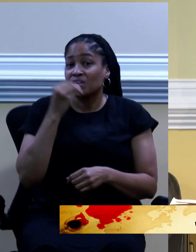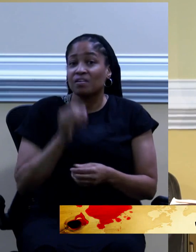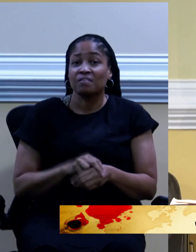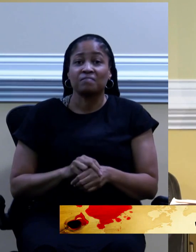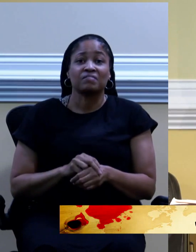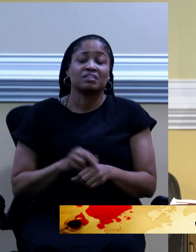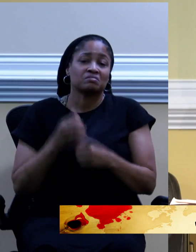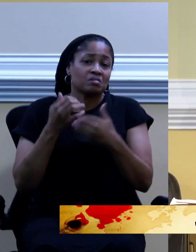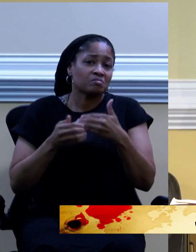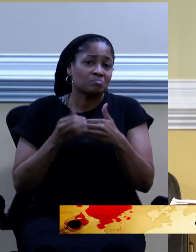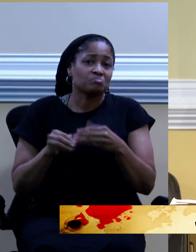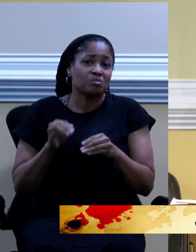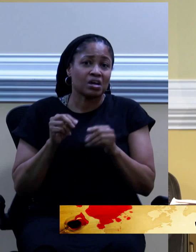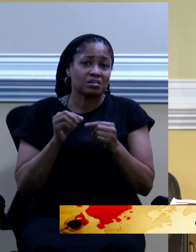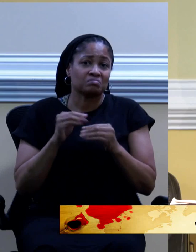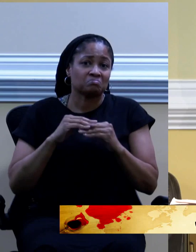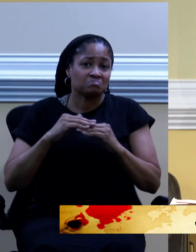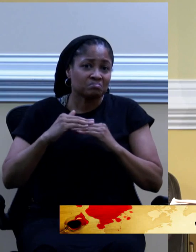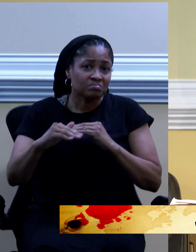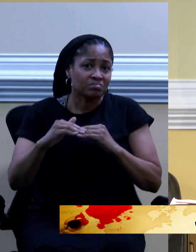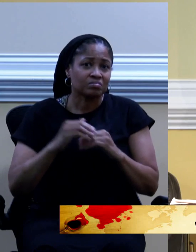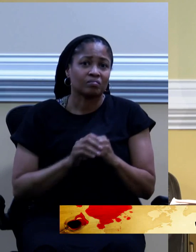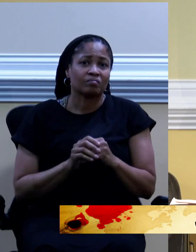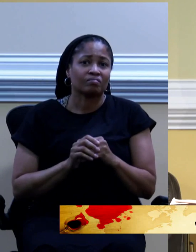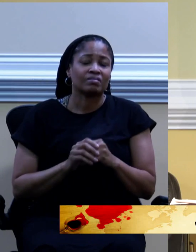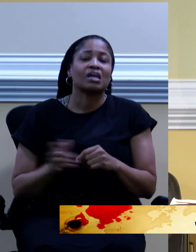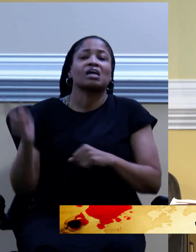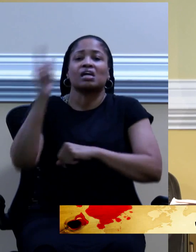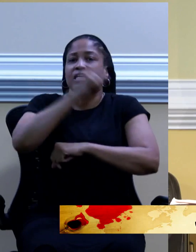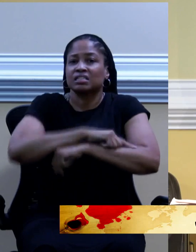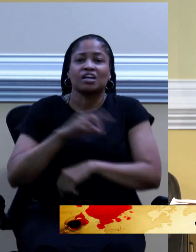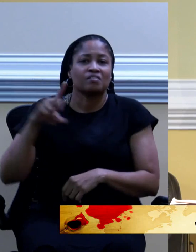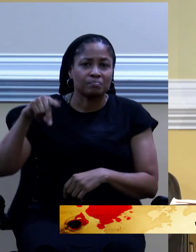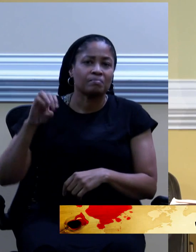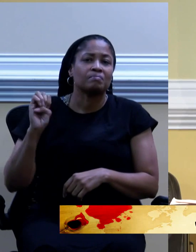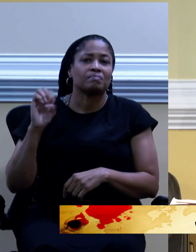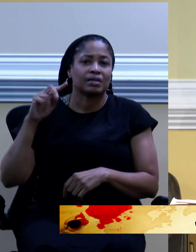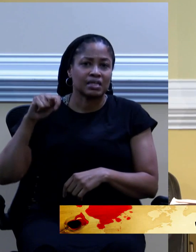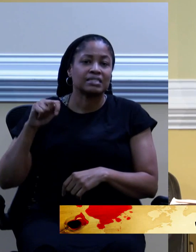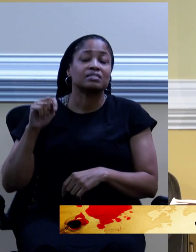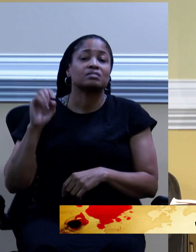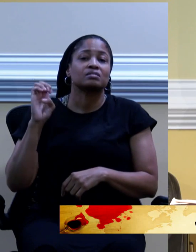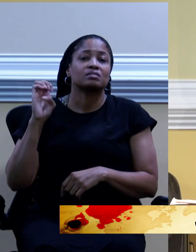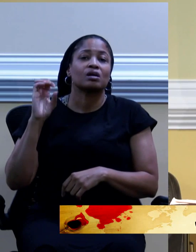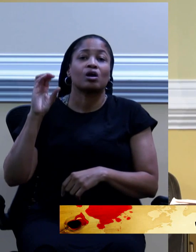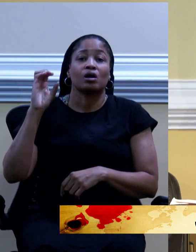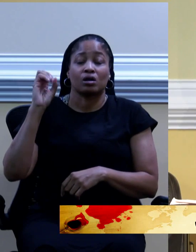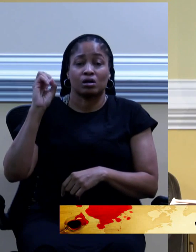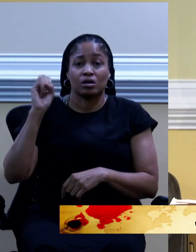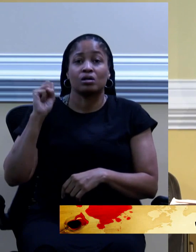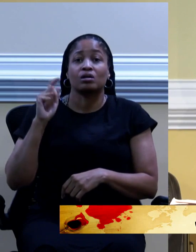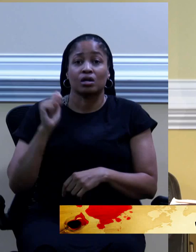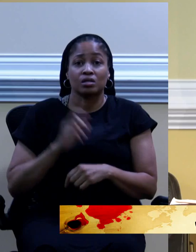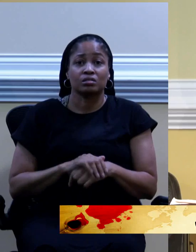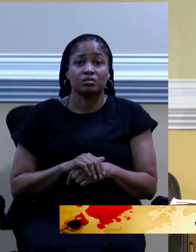of Unleavened Bread. Day of Pentecost. Memorial of the blowing of the trumpet.